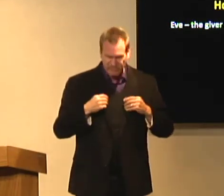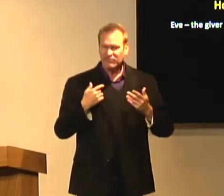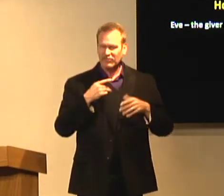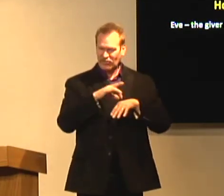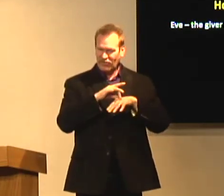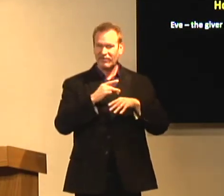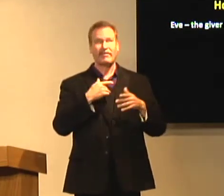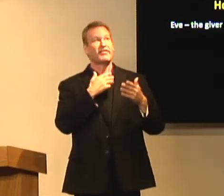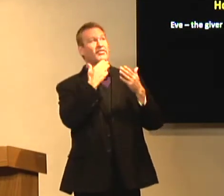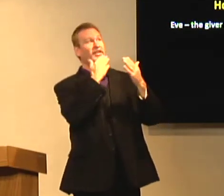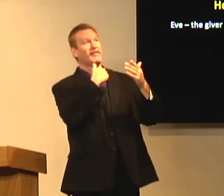Eve did not